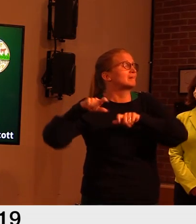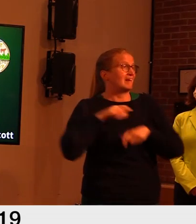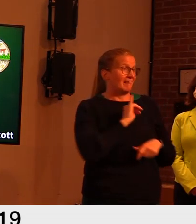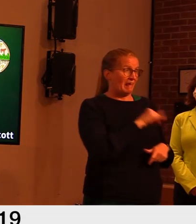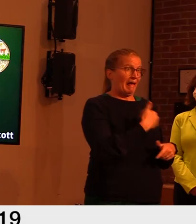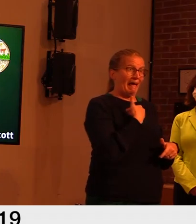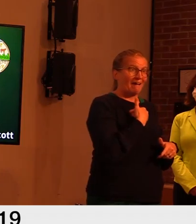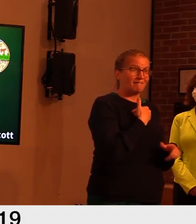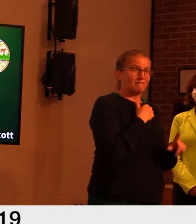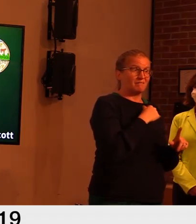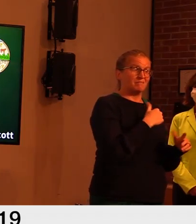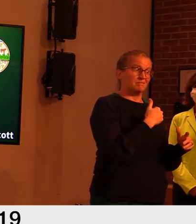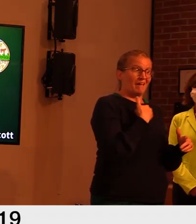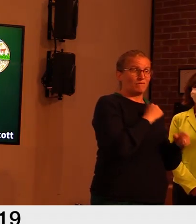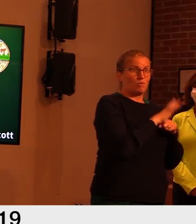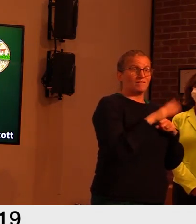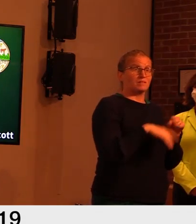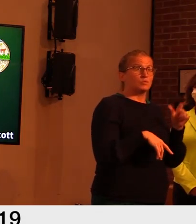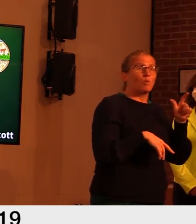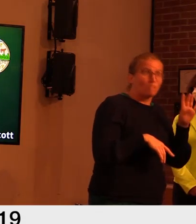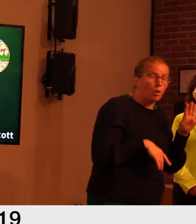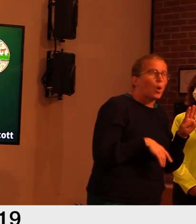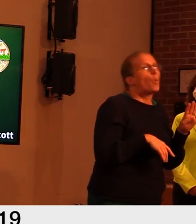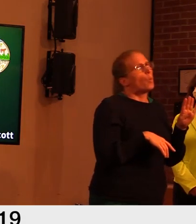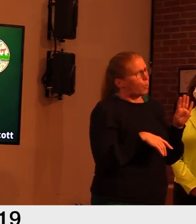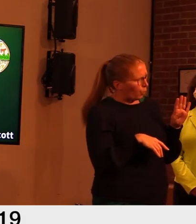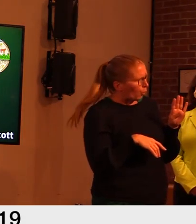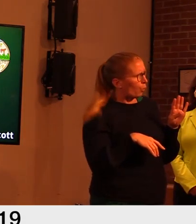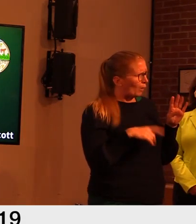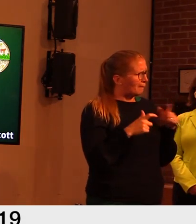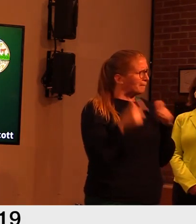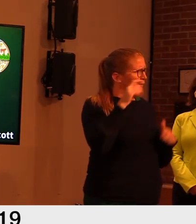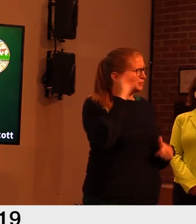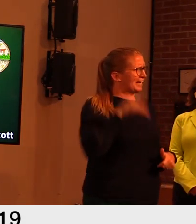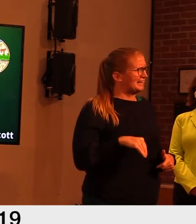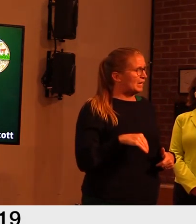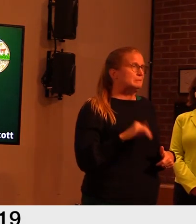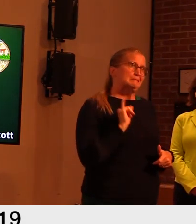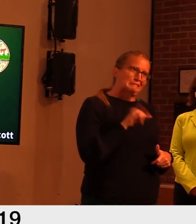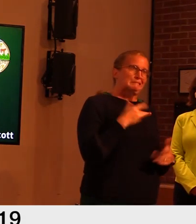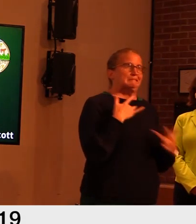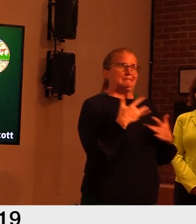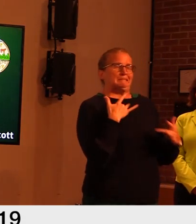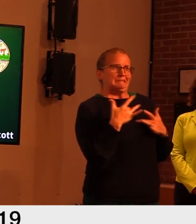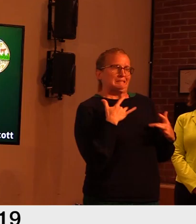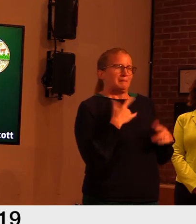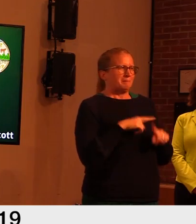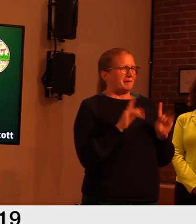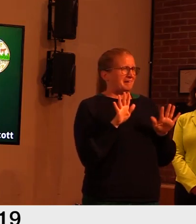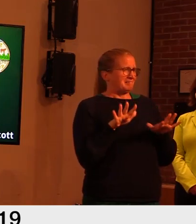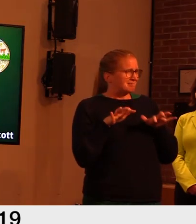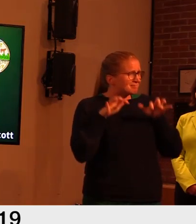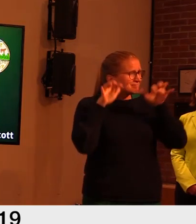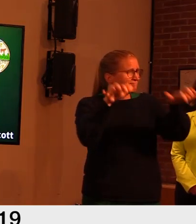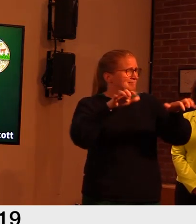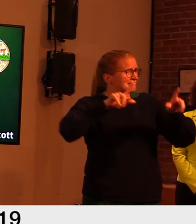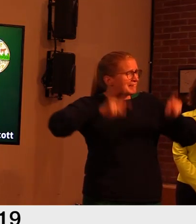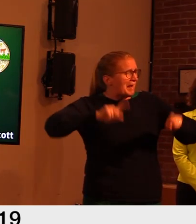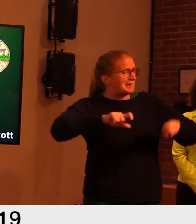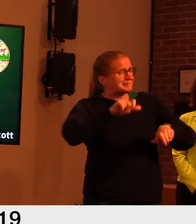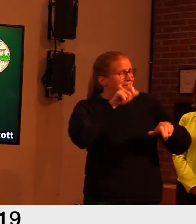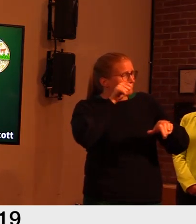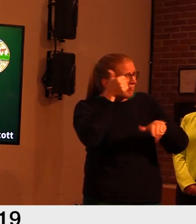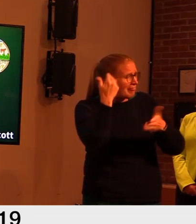that's reassuring. If our testing performance was not so good and we weren't getting anywhere close